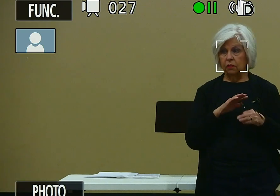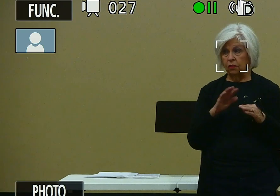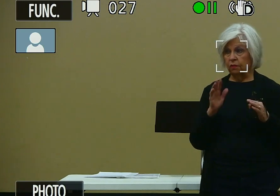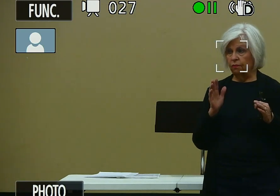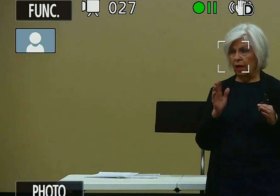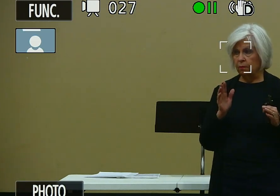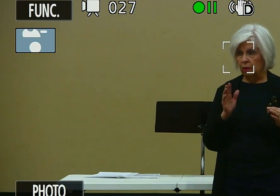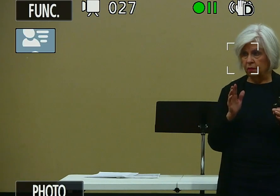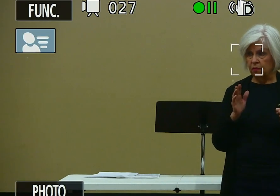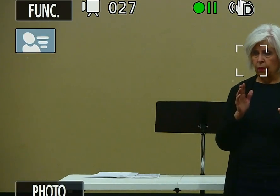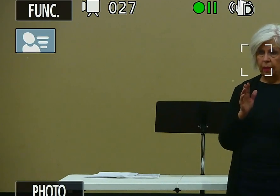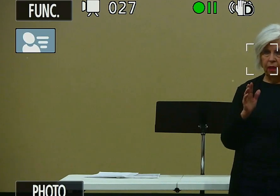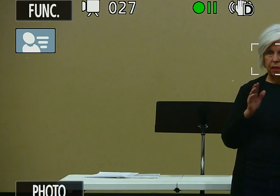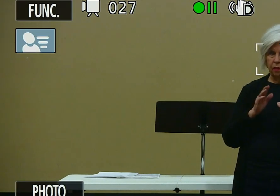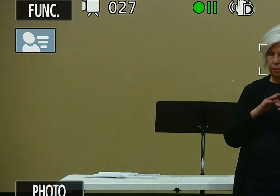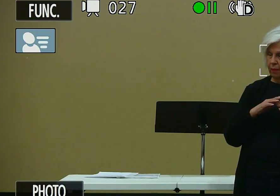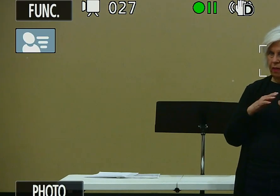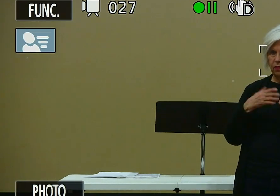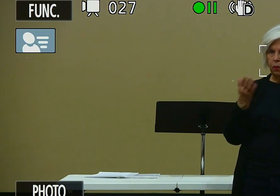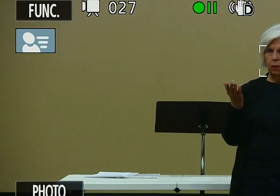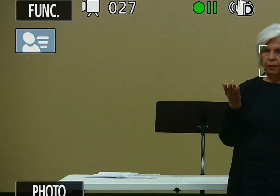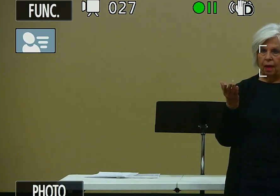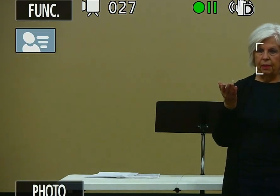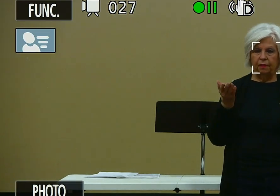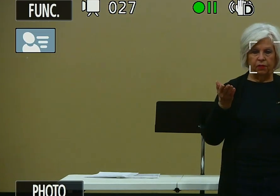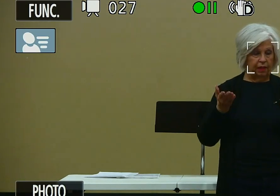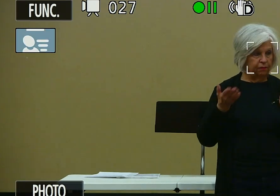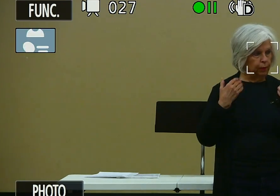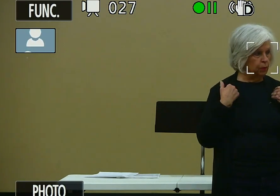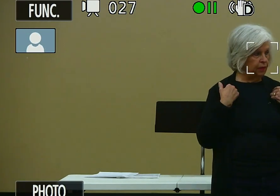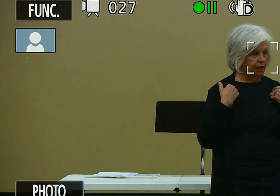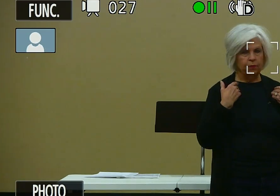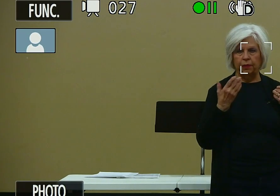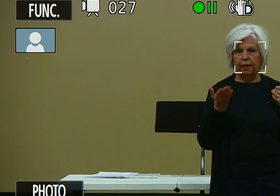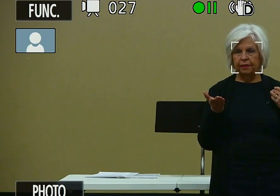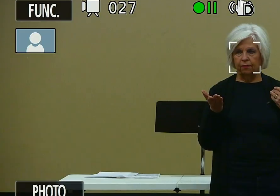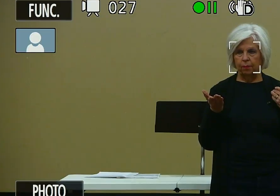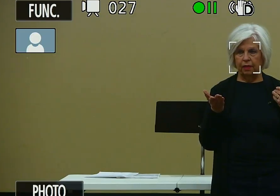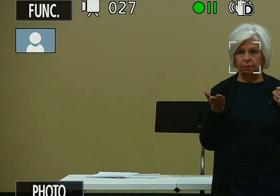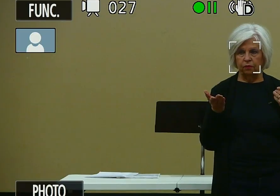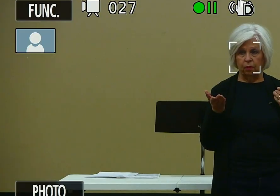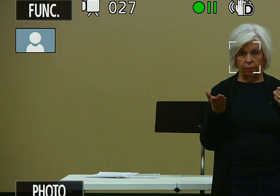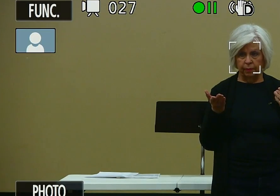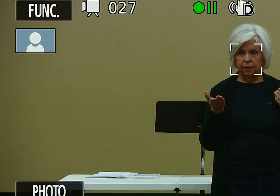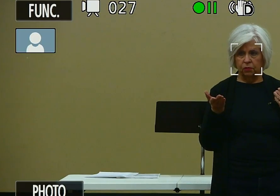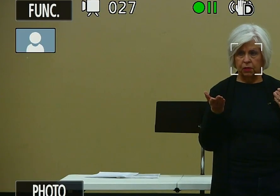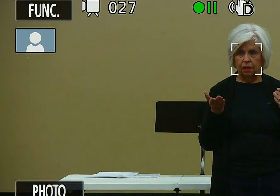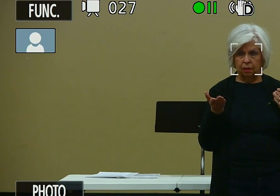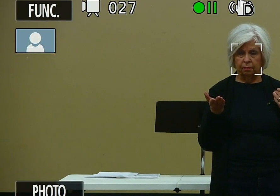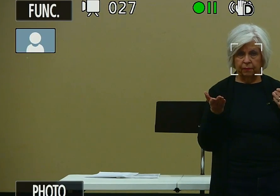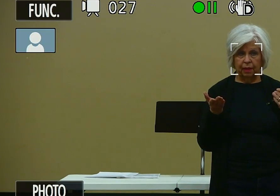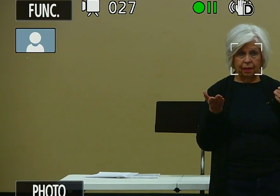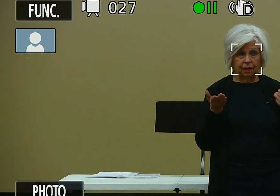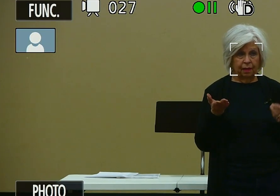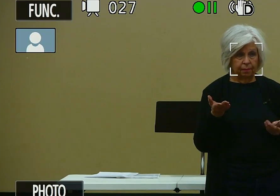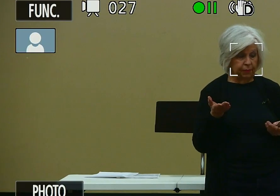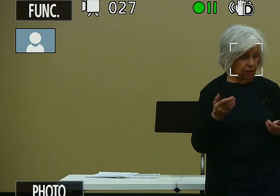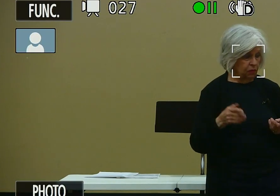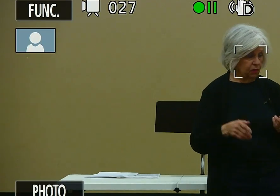just fabulous. The way it's so clear. I mean, if we were deaf and we had never met him before, we would understand him because his signs